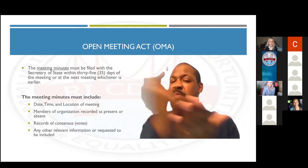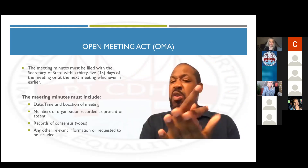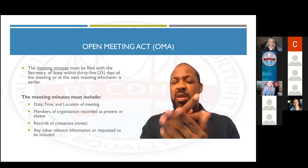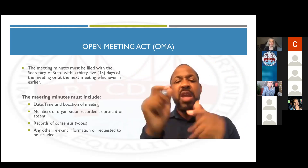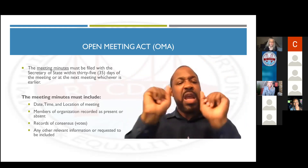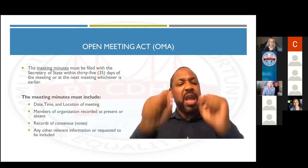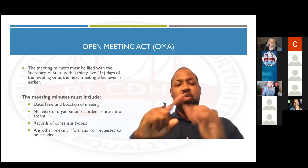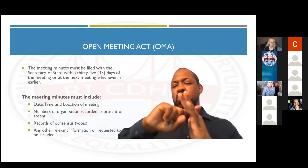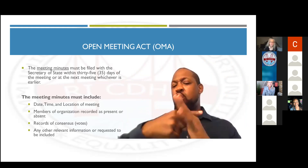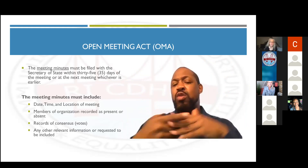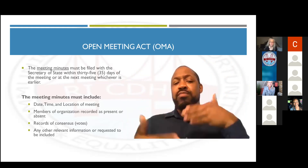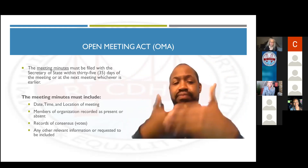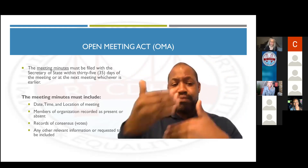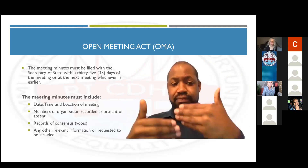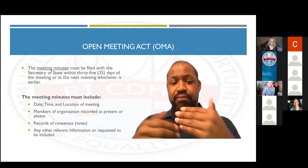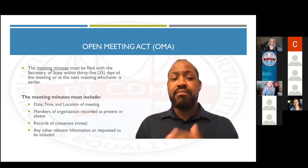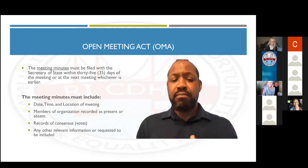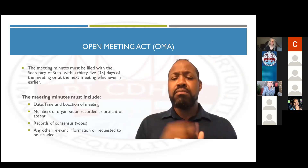and it's posted, it's approved to go forward.